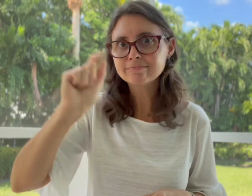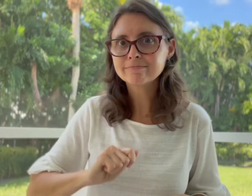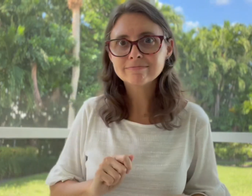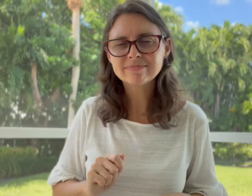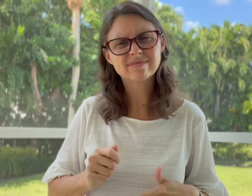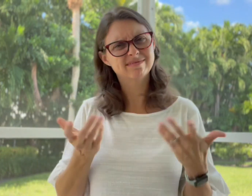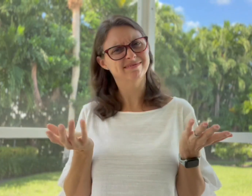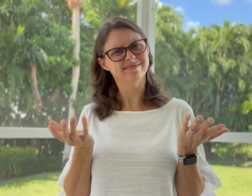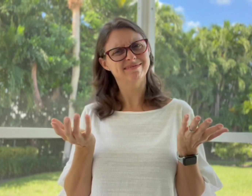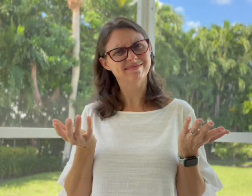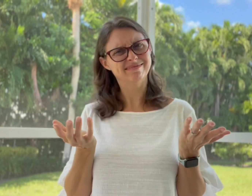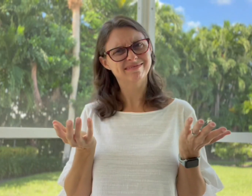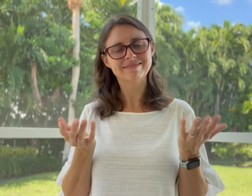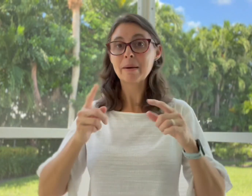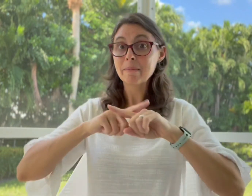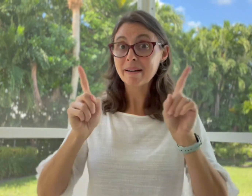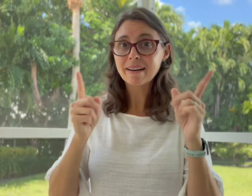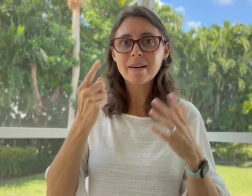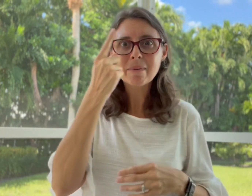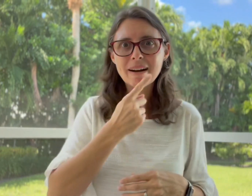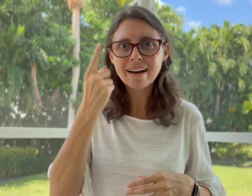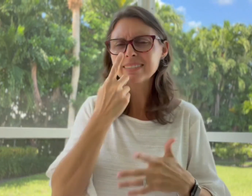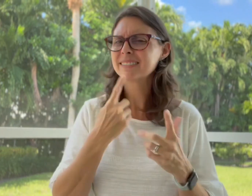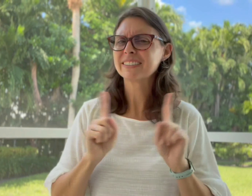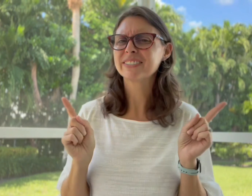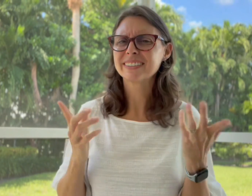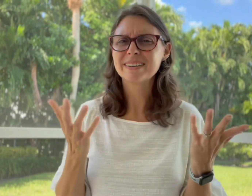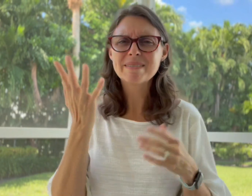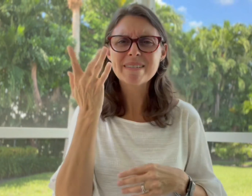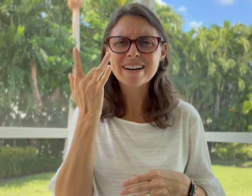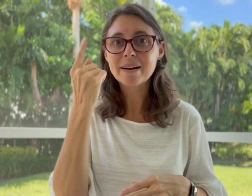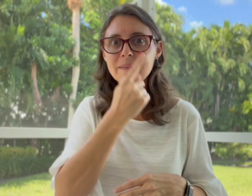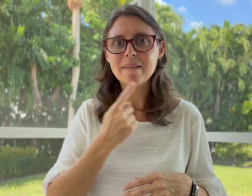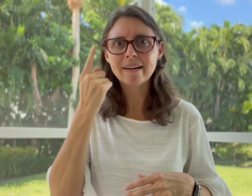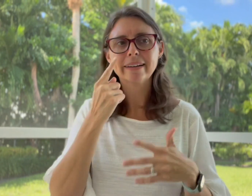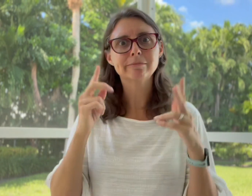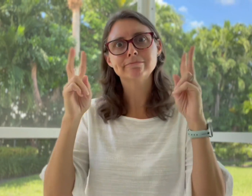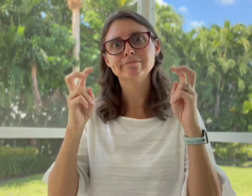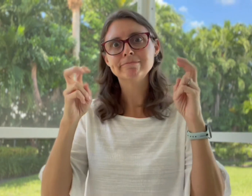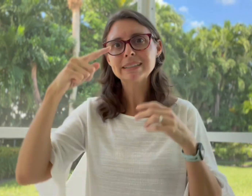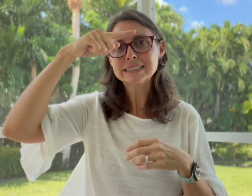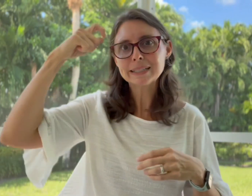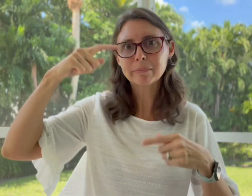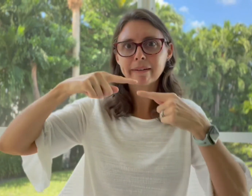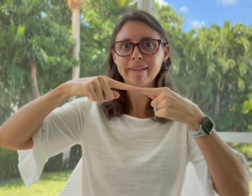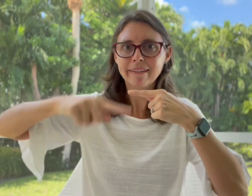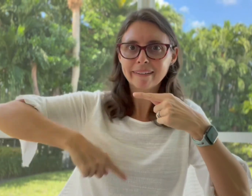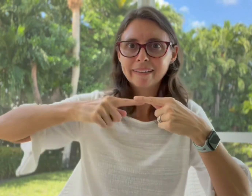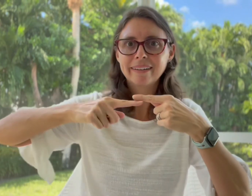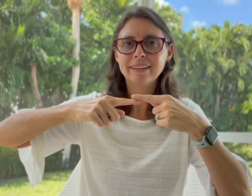it. Hawaii is different. Hawaii has summer year-round, which